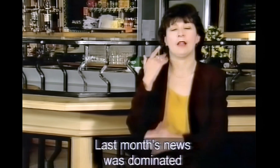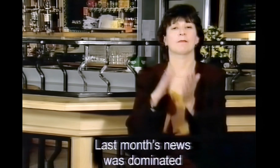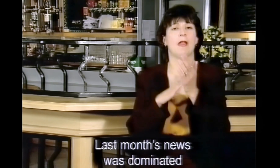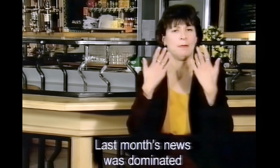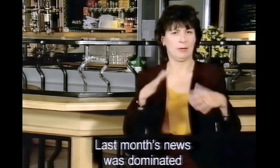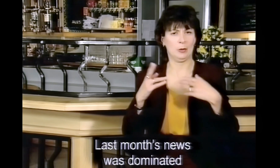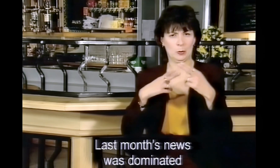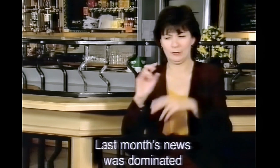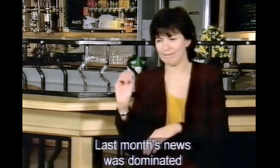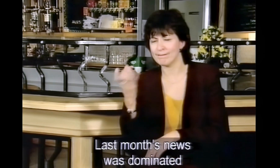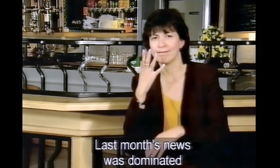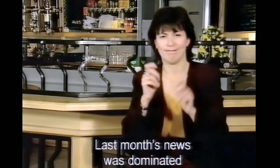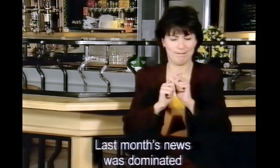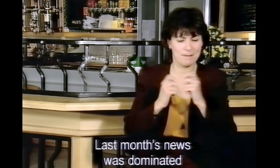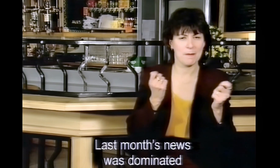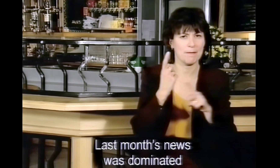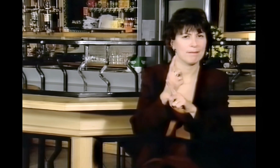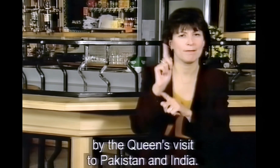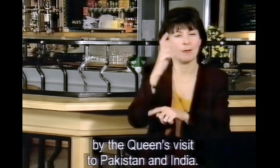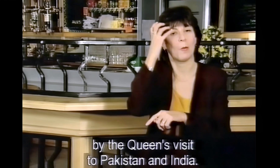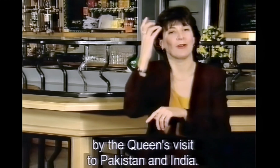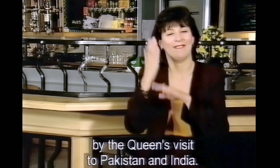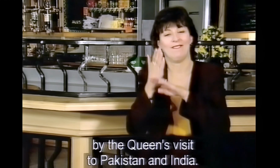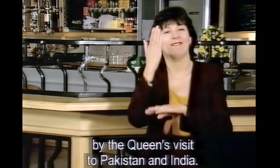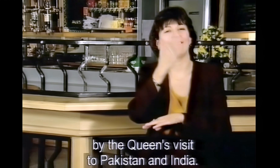Last month's news was dominated by the Queen's visit to Pakistan and India.